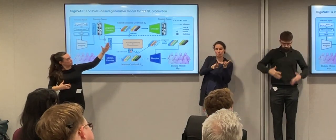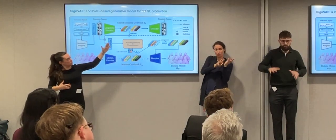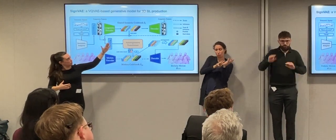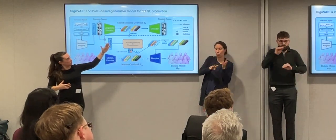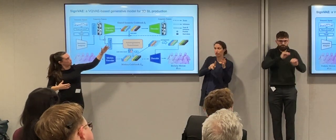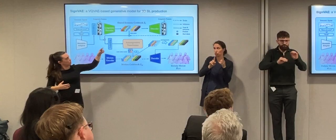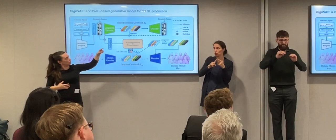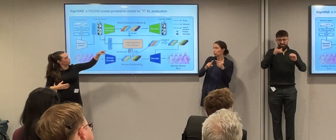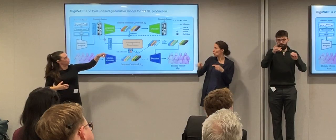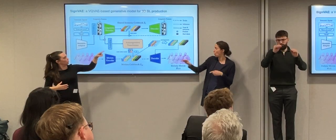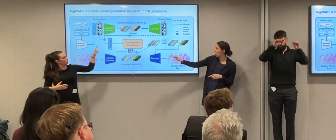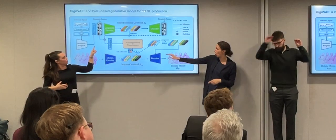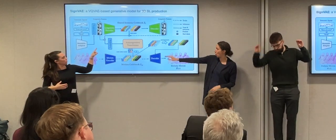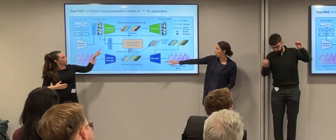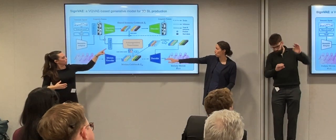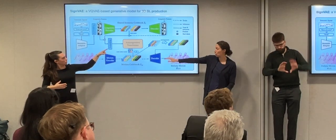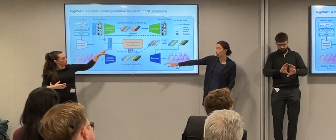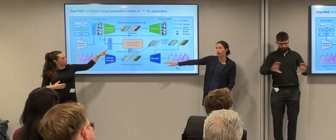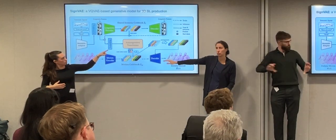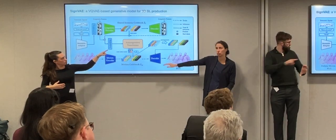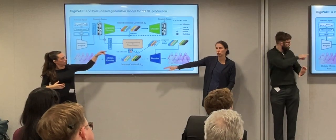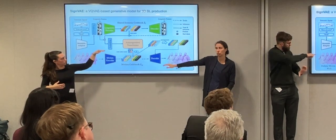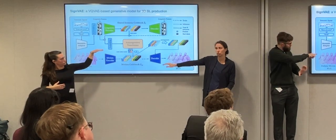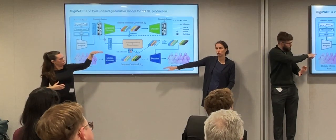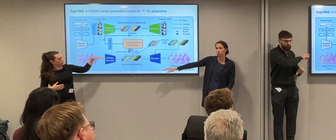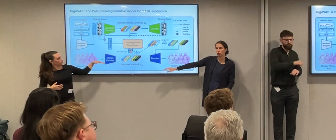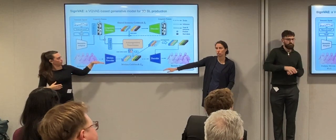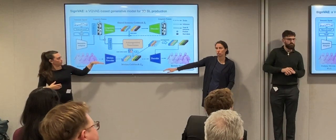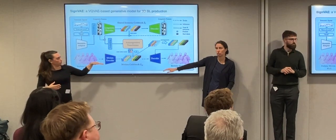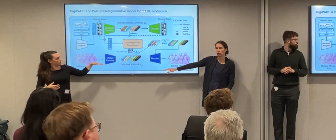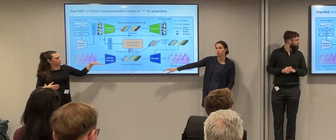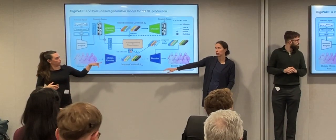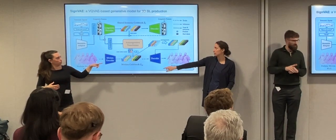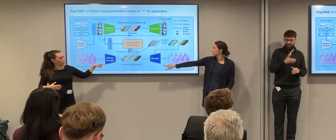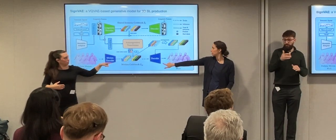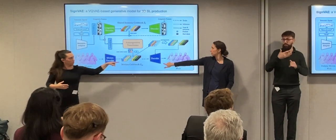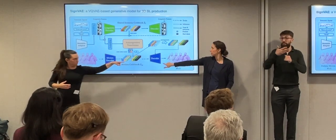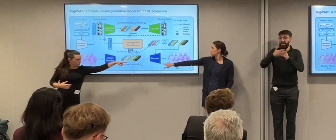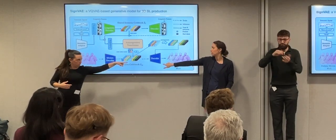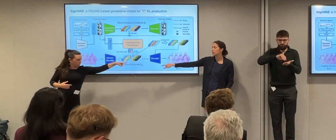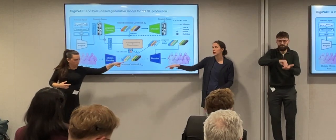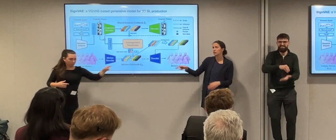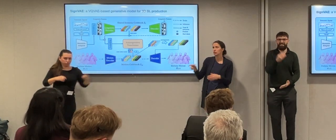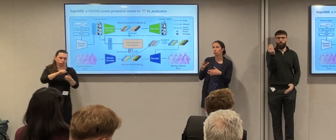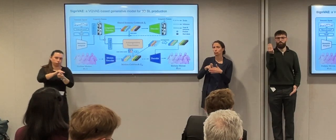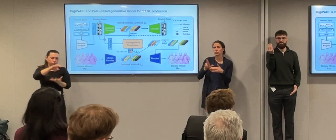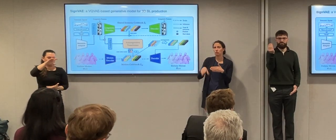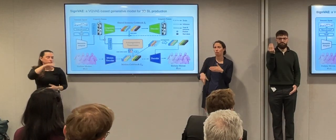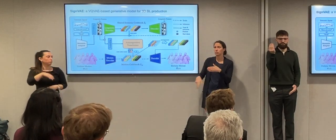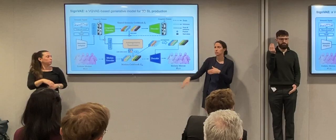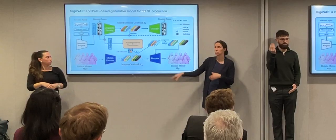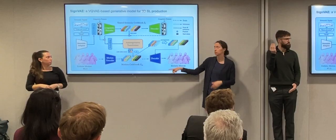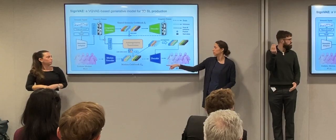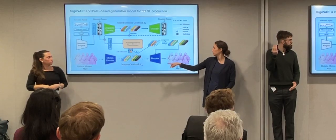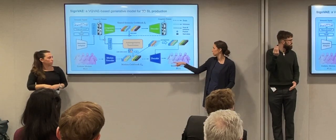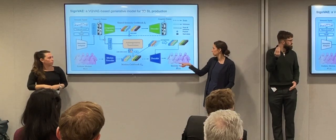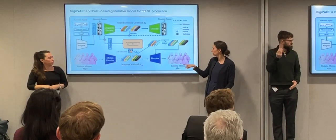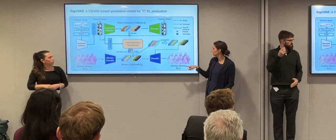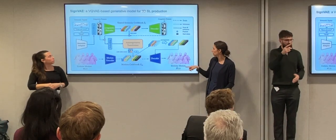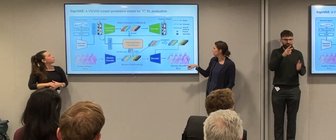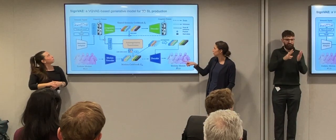lower branch. And we have the decoded result. And that is a